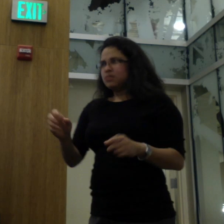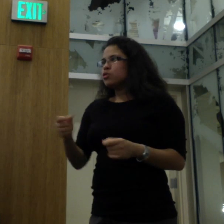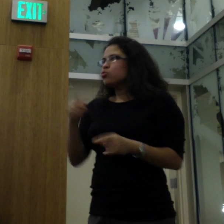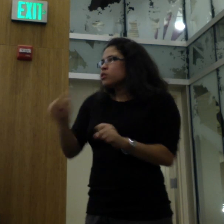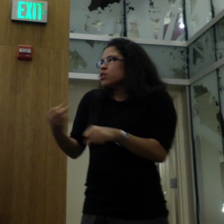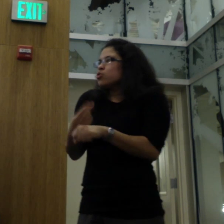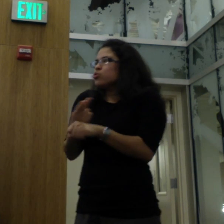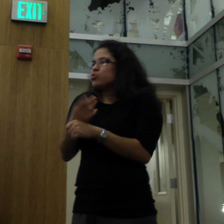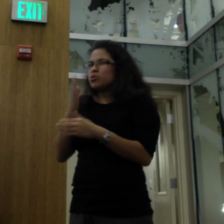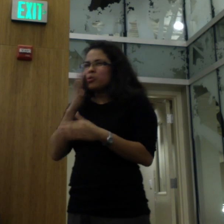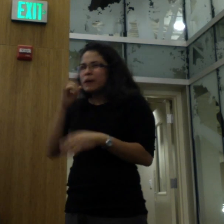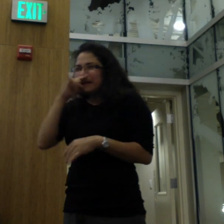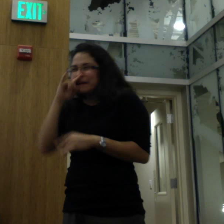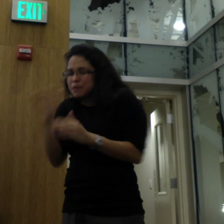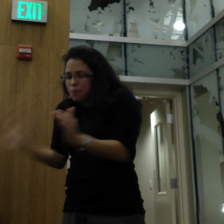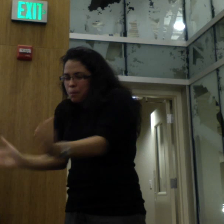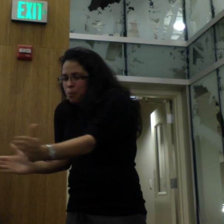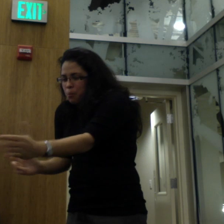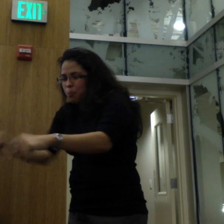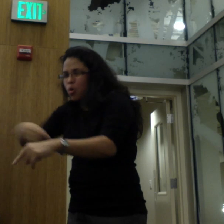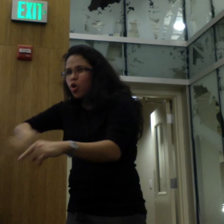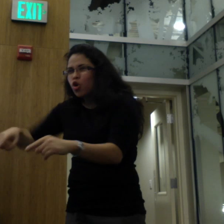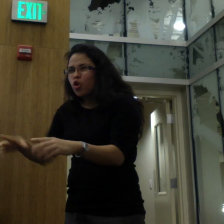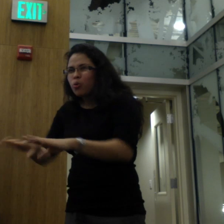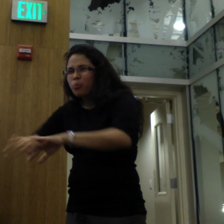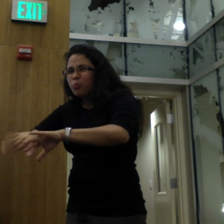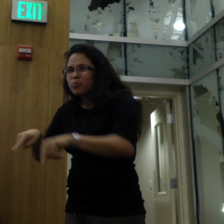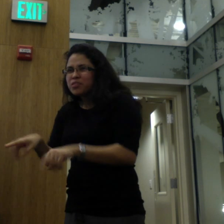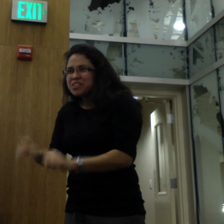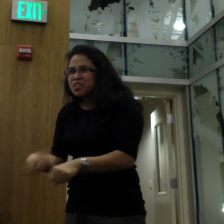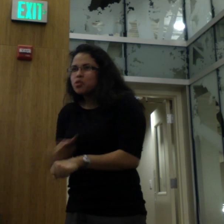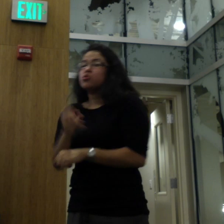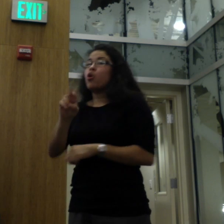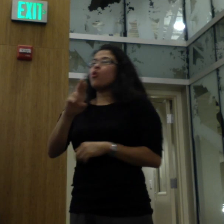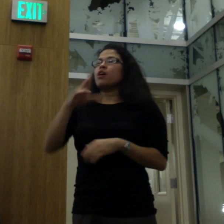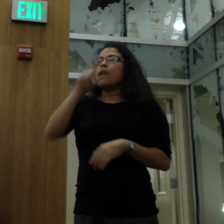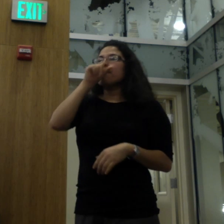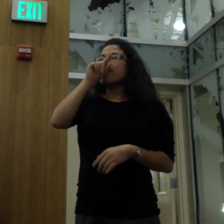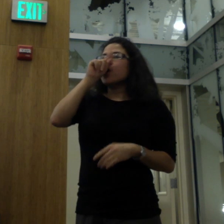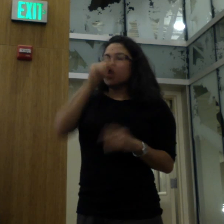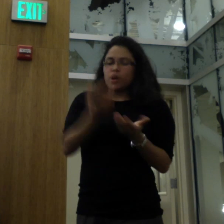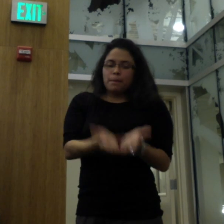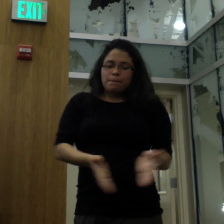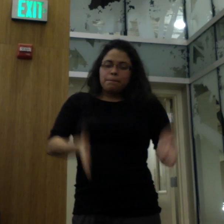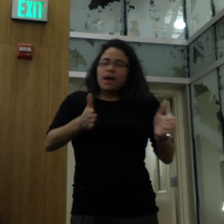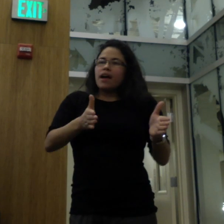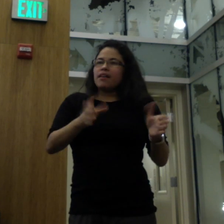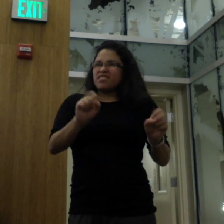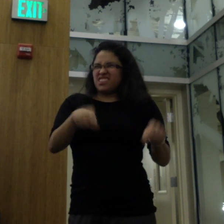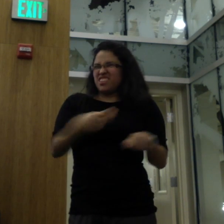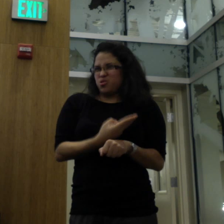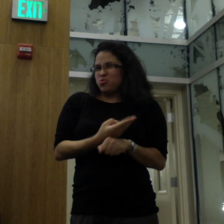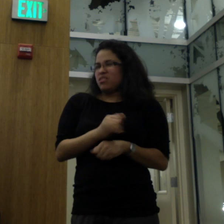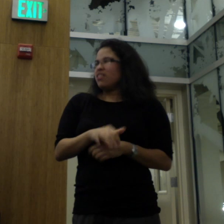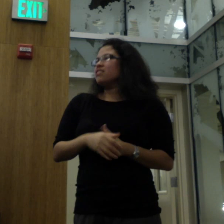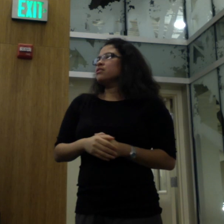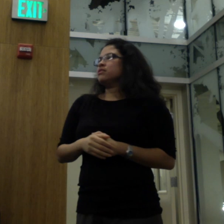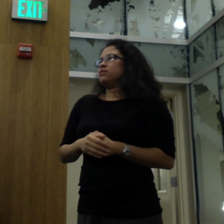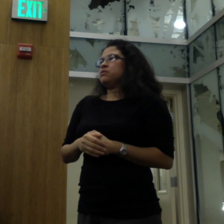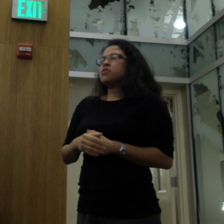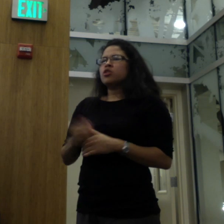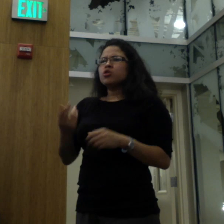or something that may look like a bird bath or a bird pump or something like that. And then every once in a while,